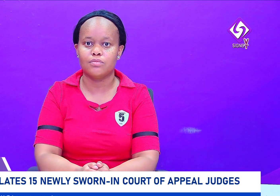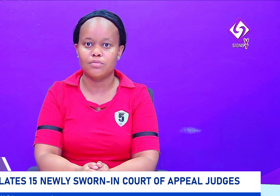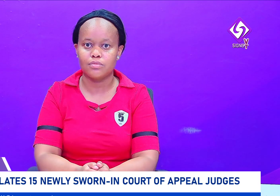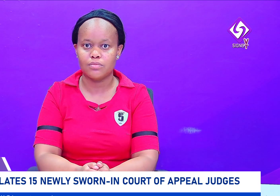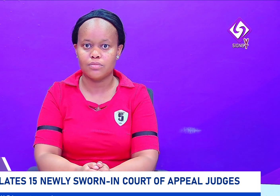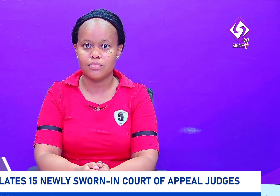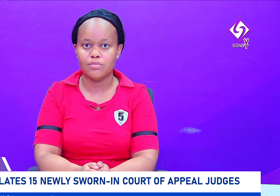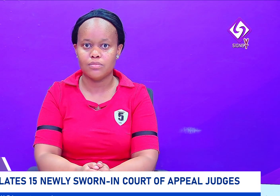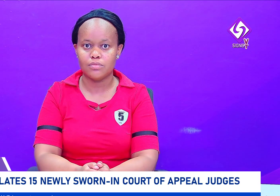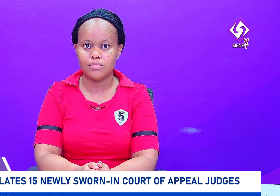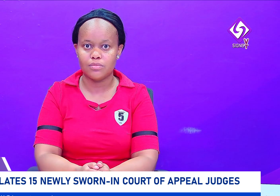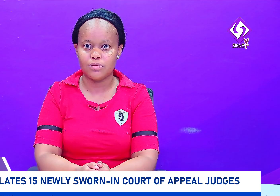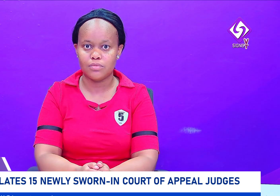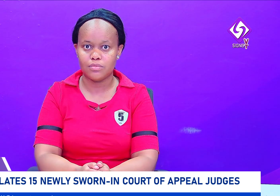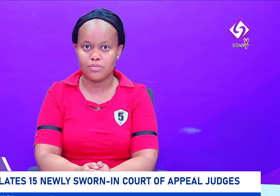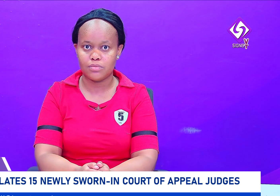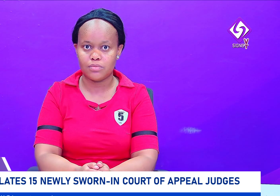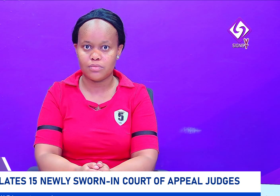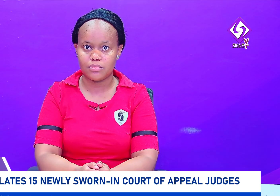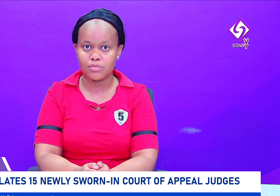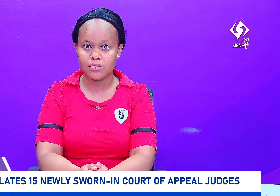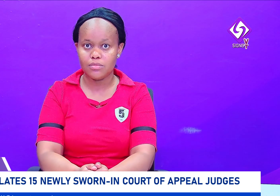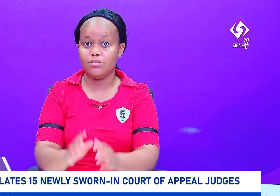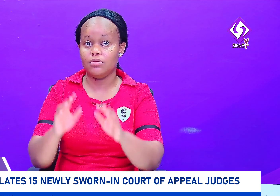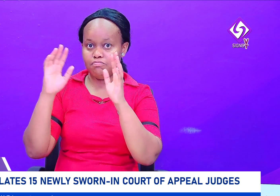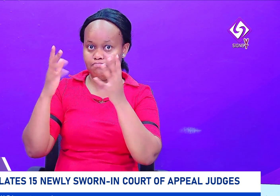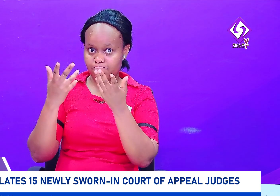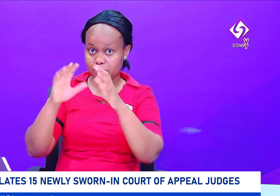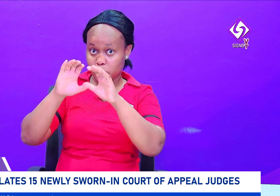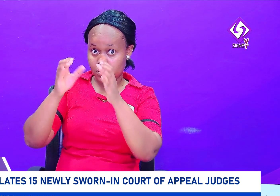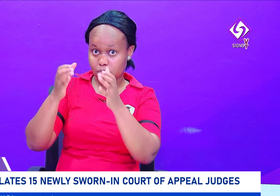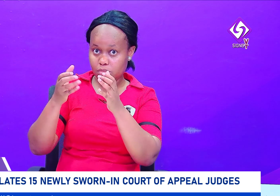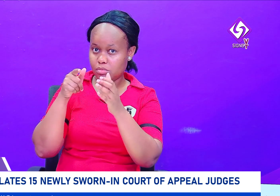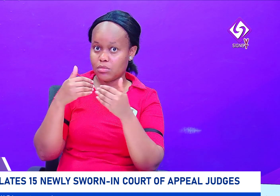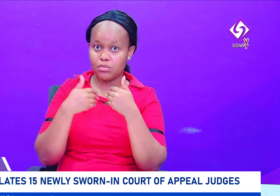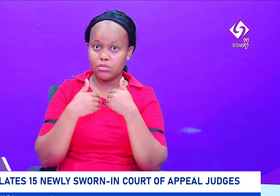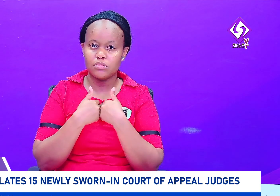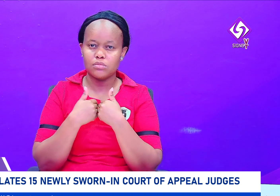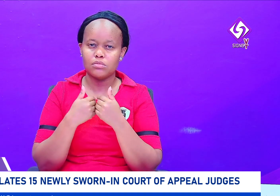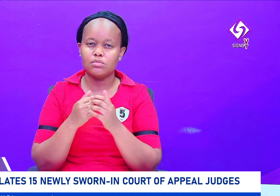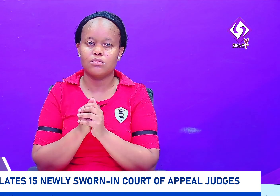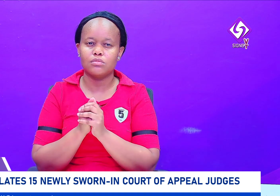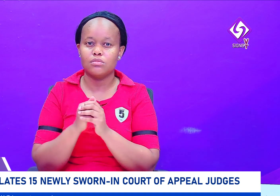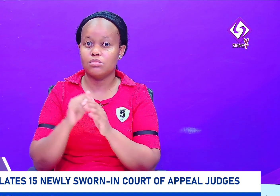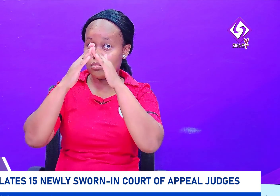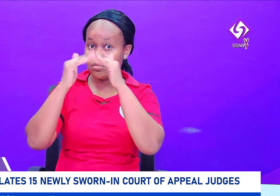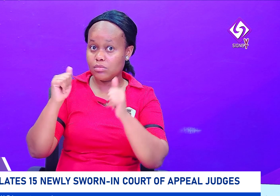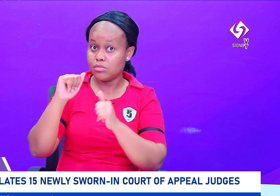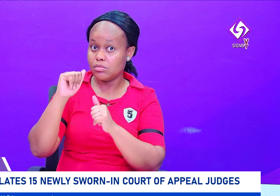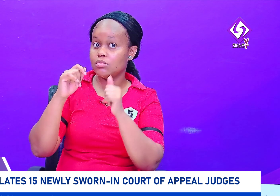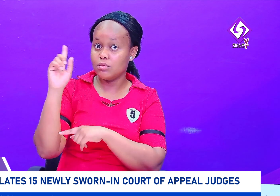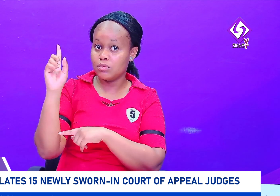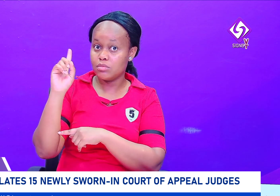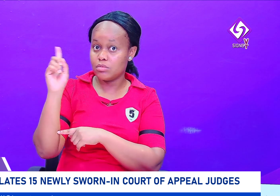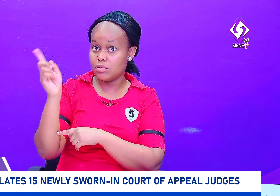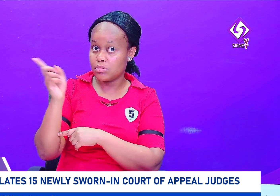Kenya stability and democratic governance. The ceremony was held